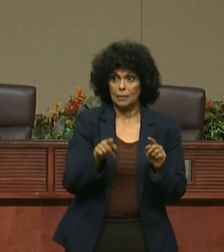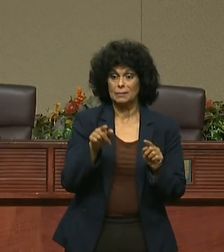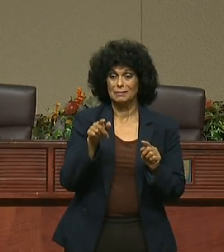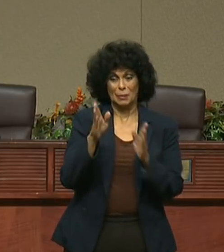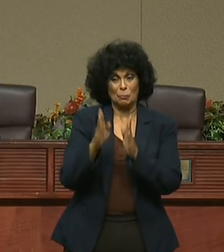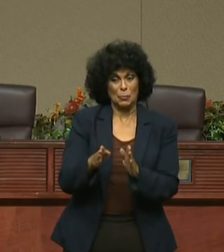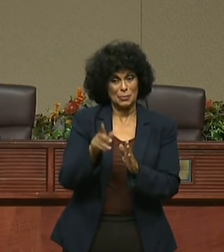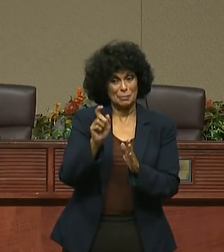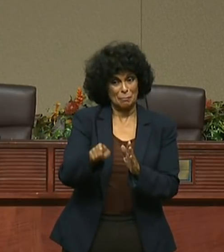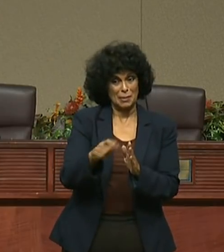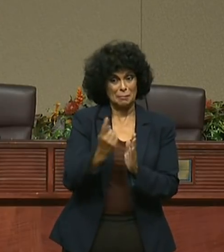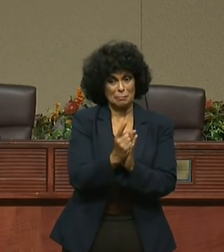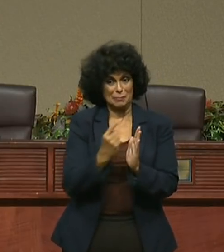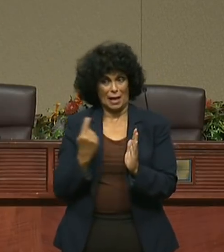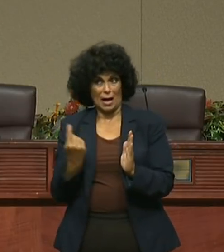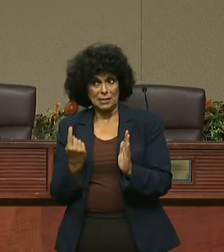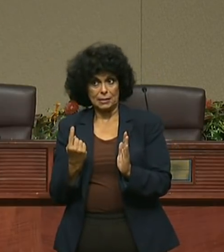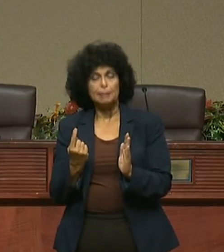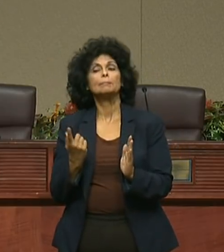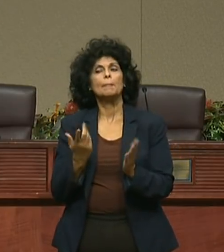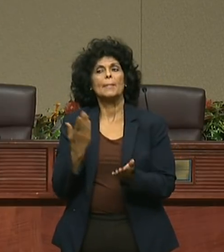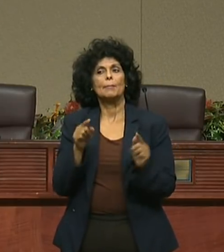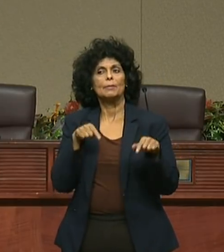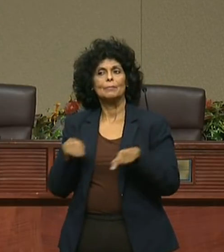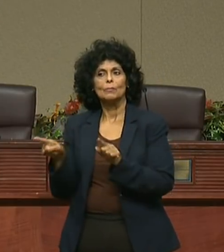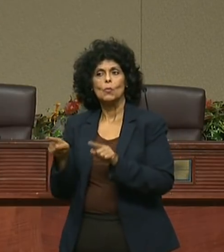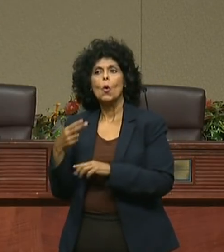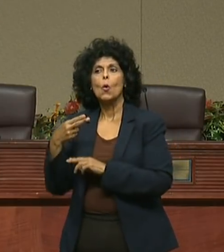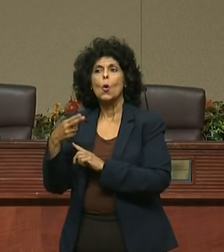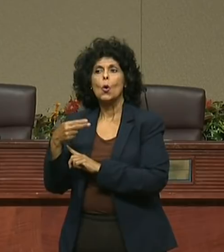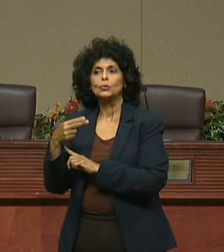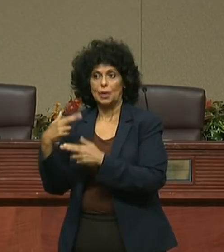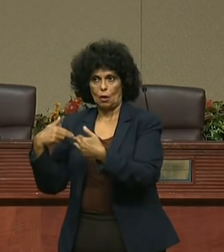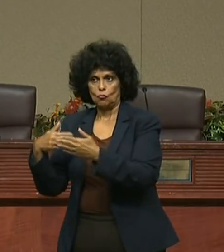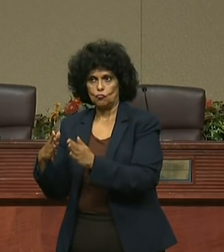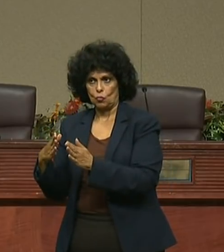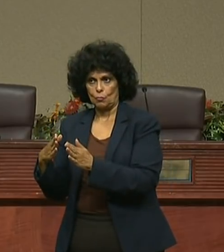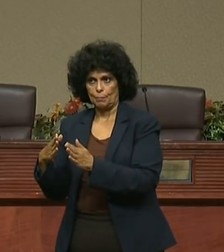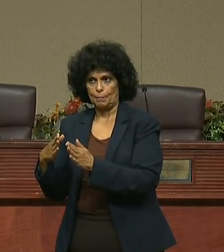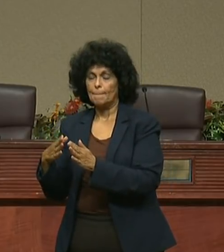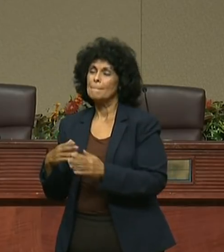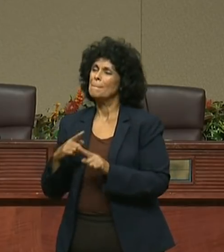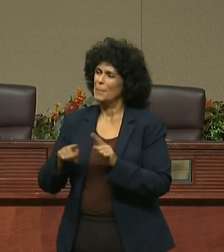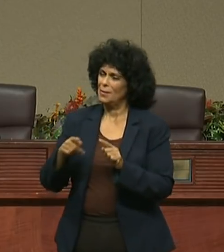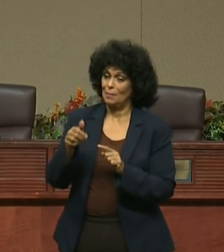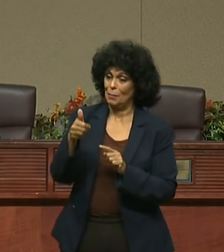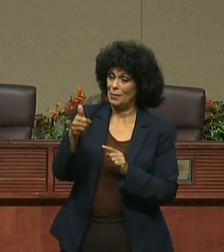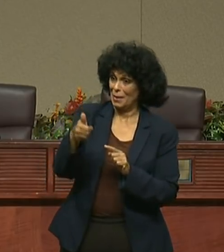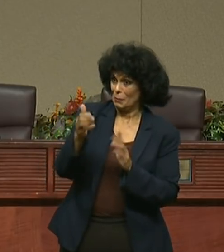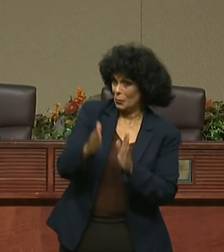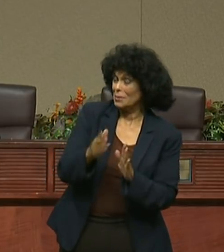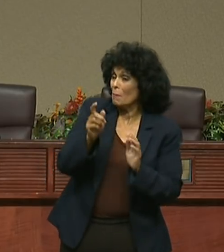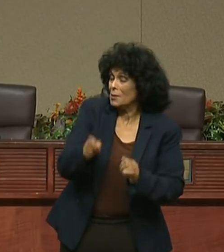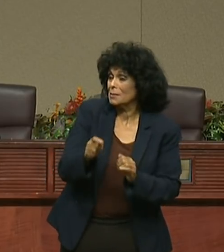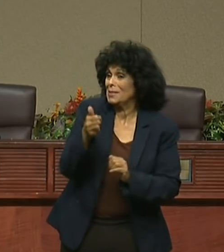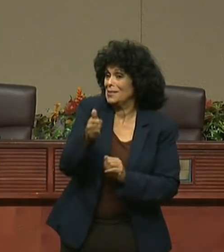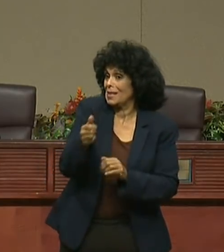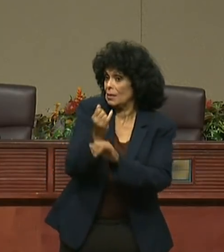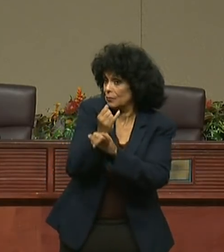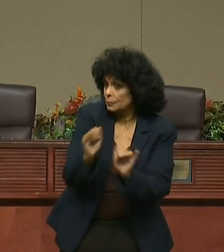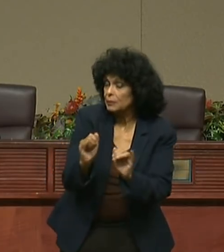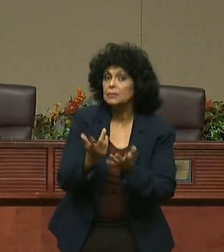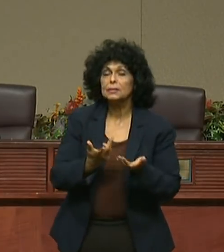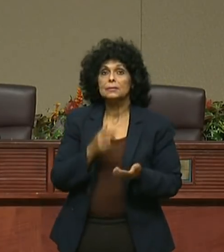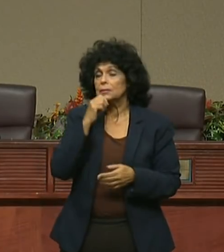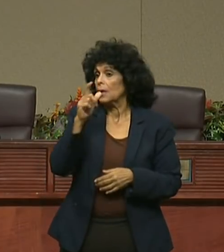isolate and for recovery. But it have to be people that are self-independent, that they are not needing oxygen, they are